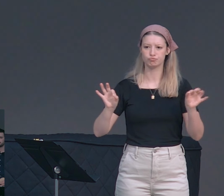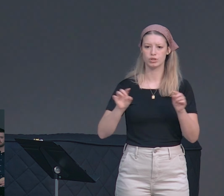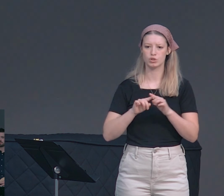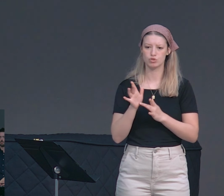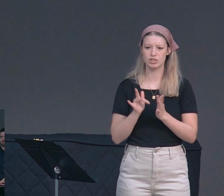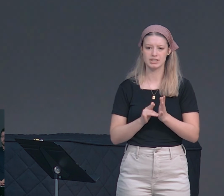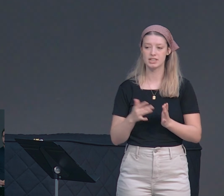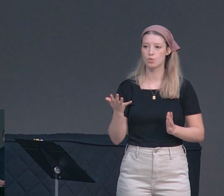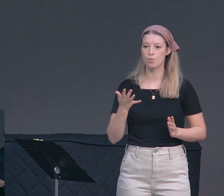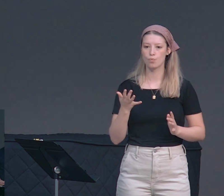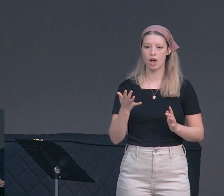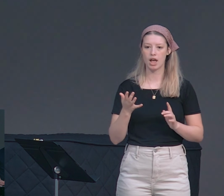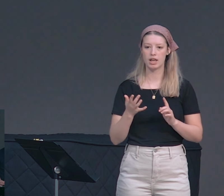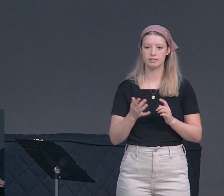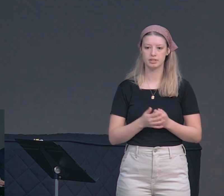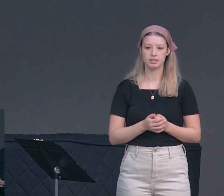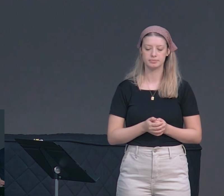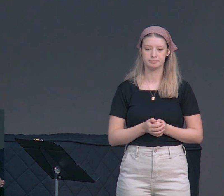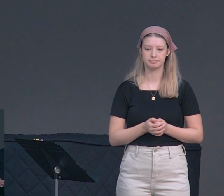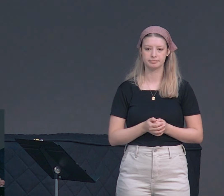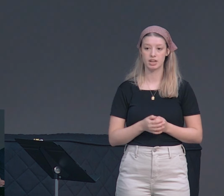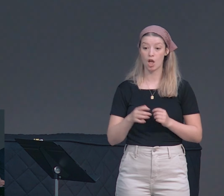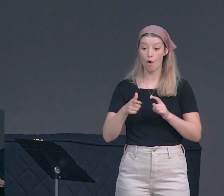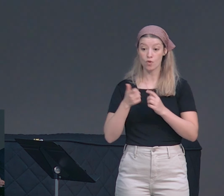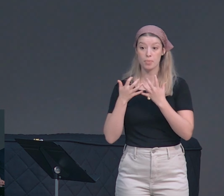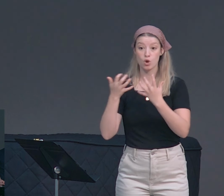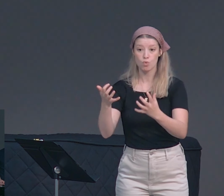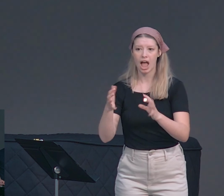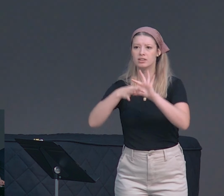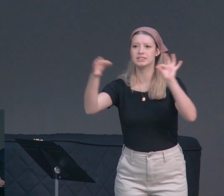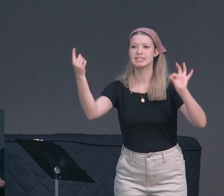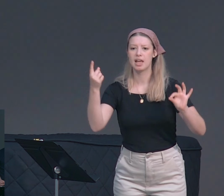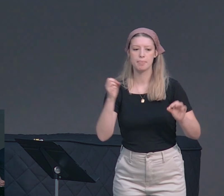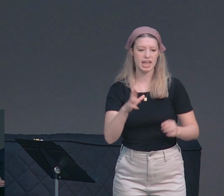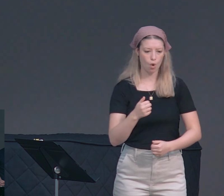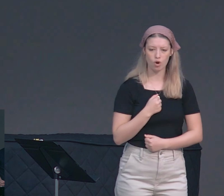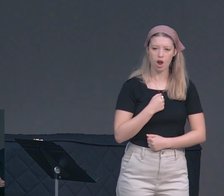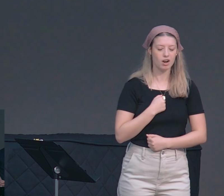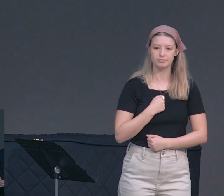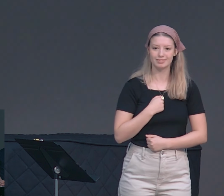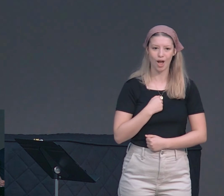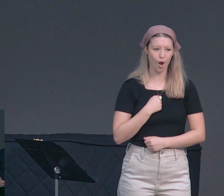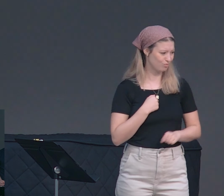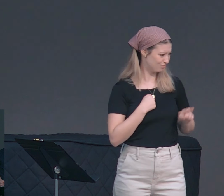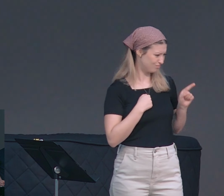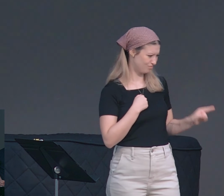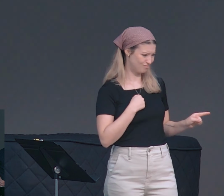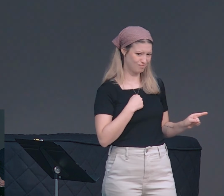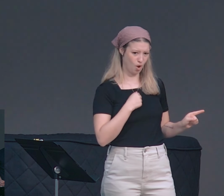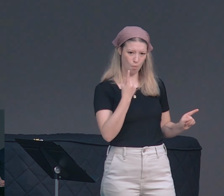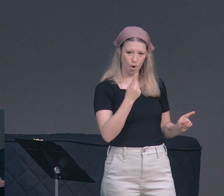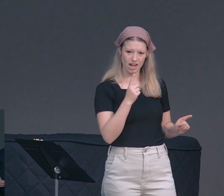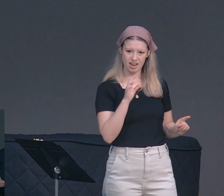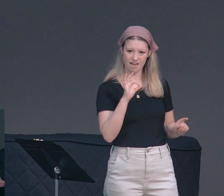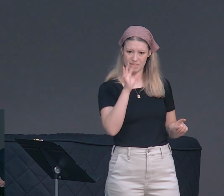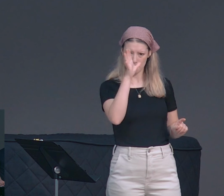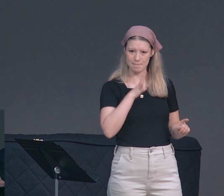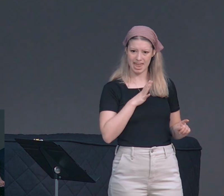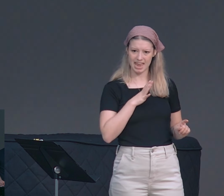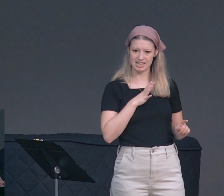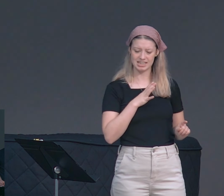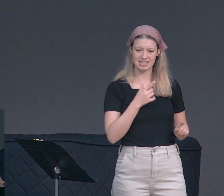The insult was not from the crowd or the guards, but from one of the criminals crucified by his side. And